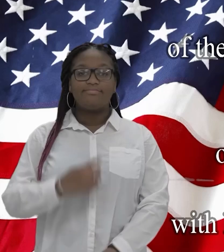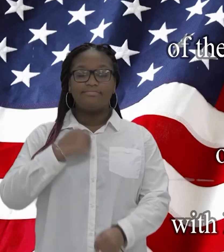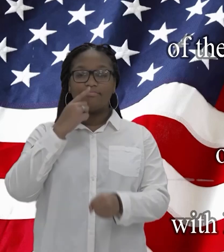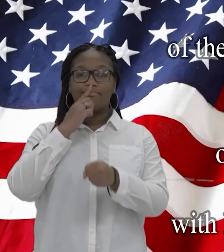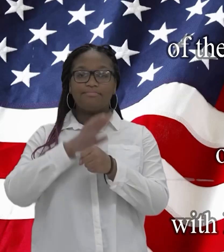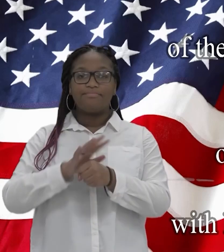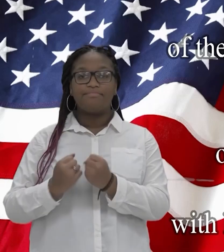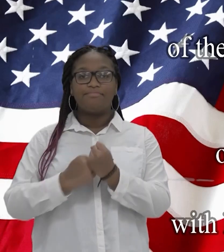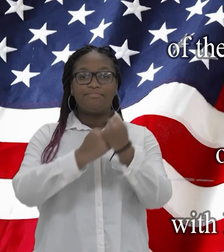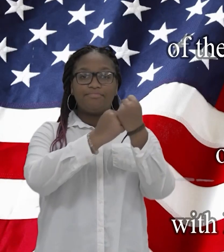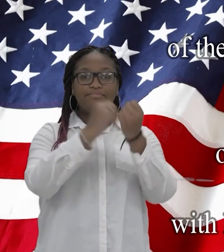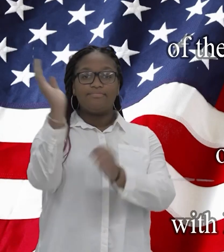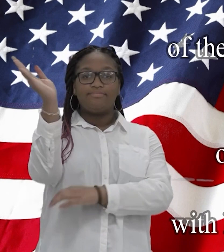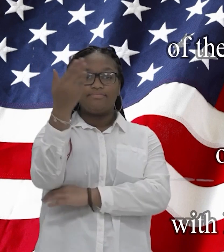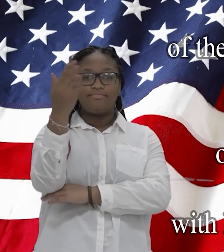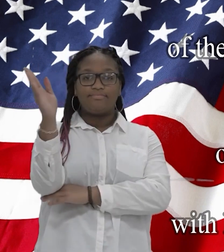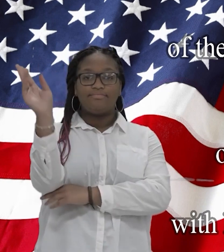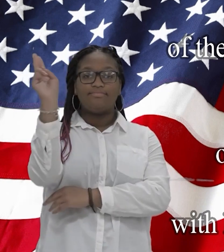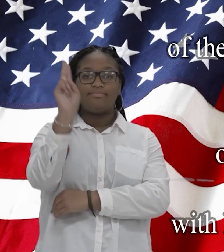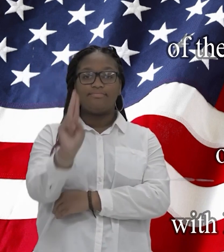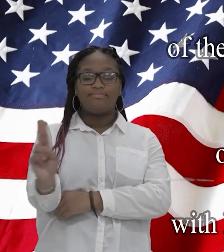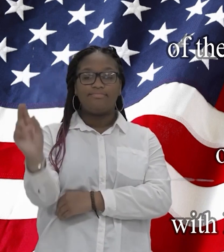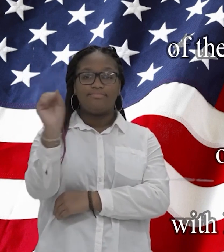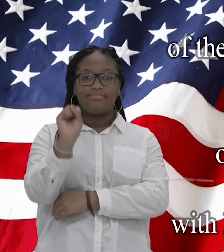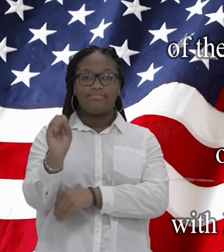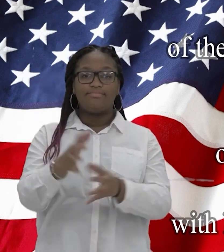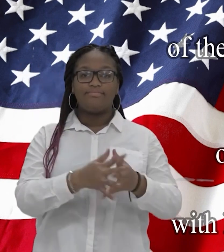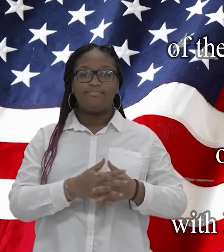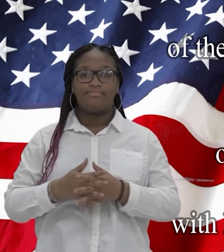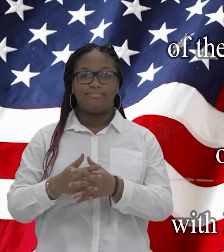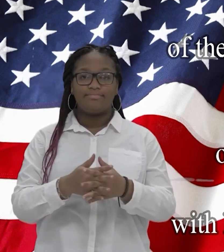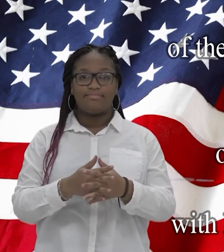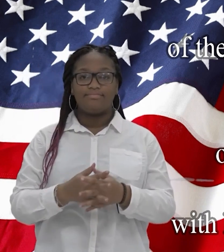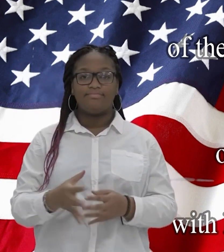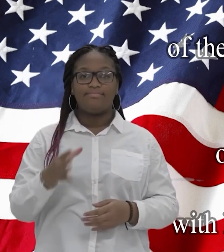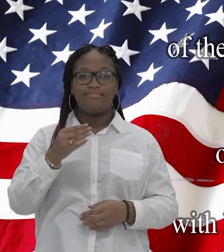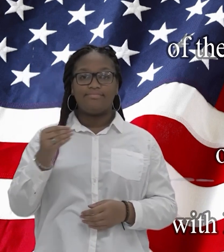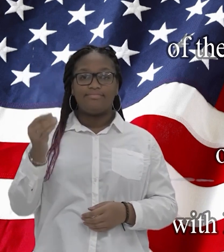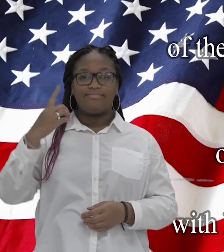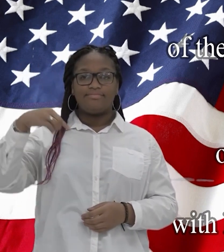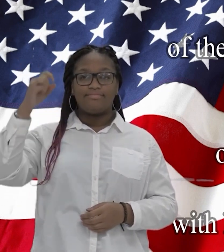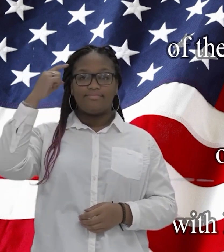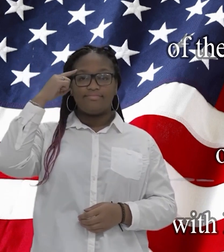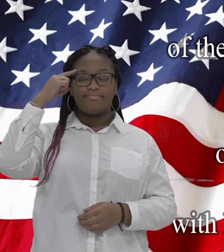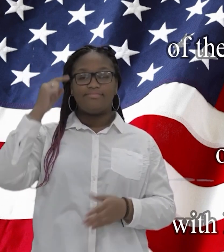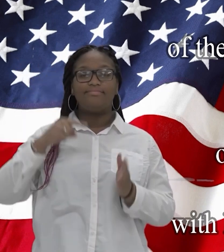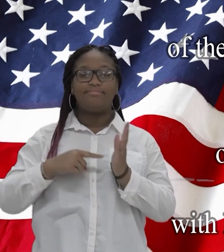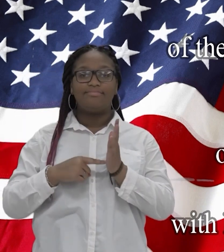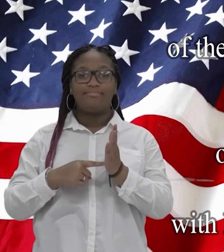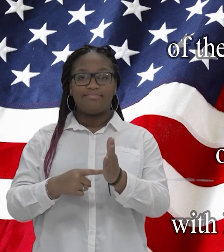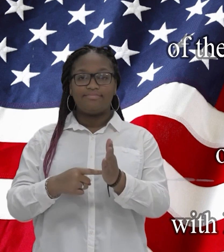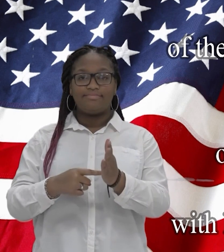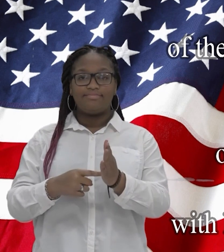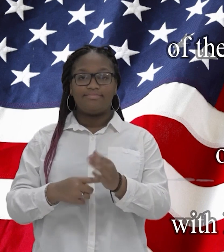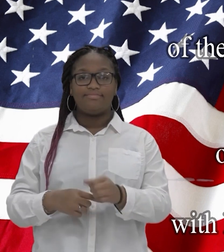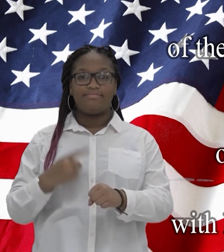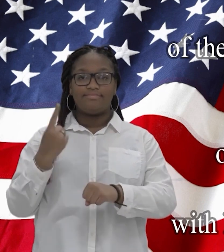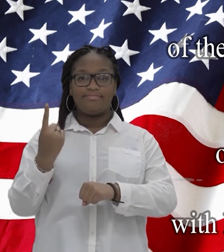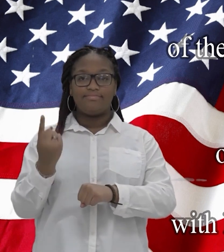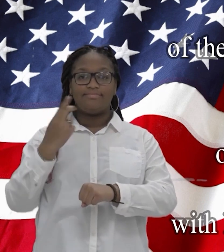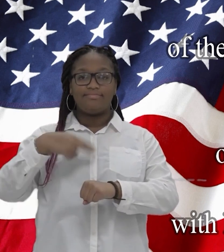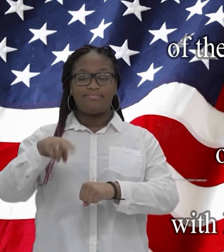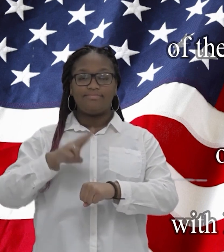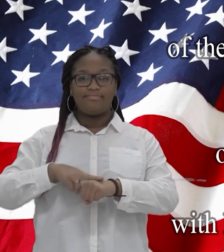I pledge allegiance to the flag of the United States of America and to the republic for which it